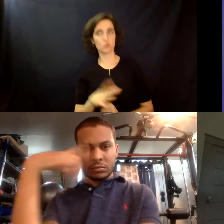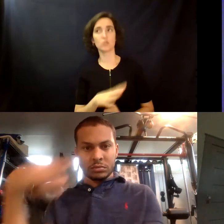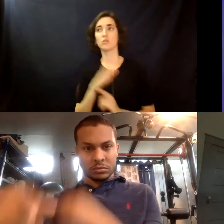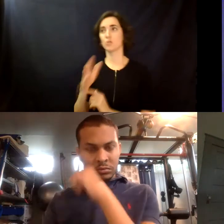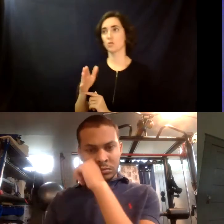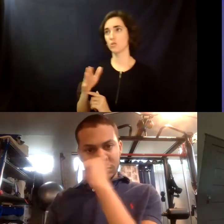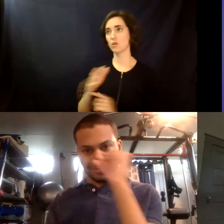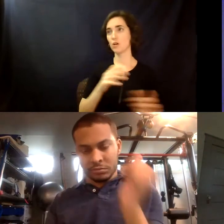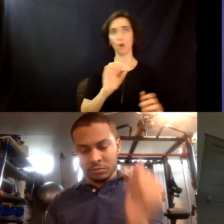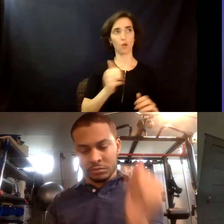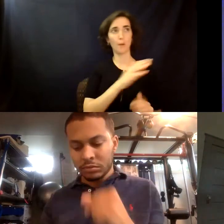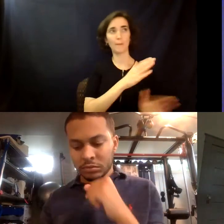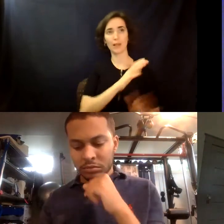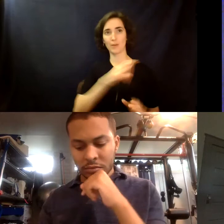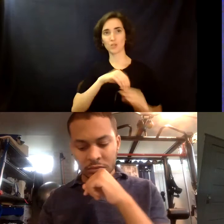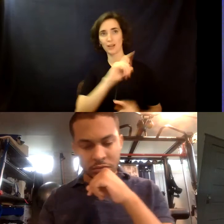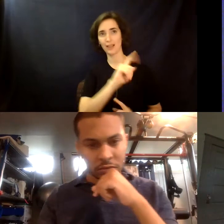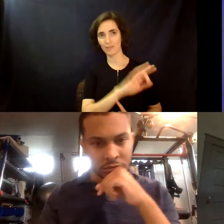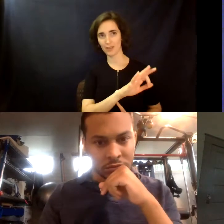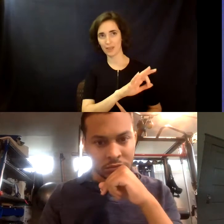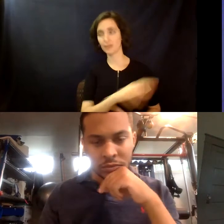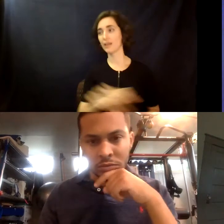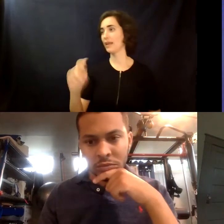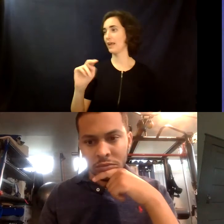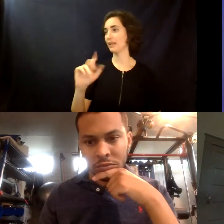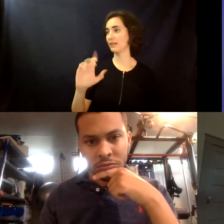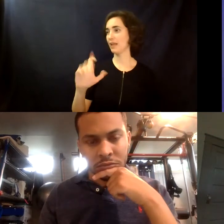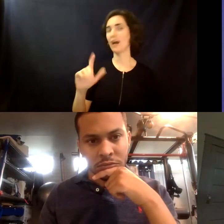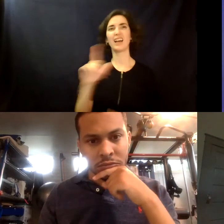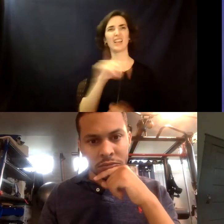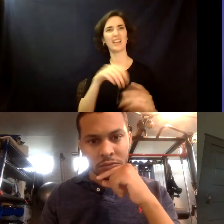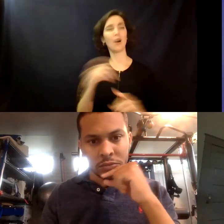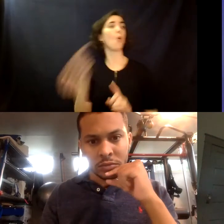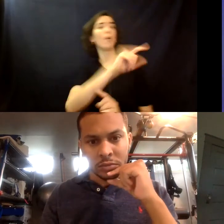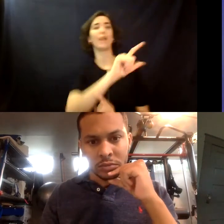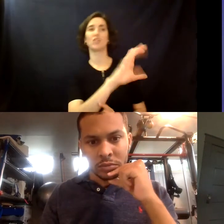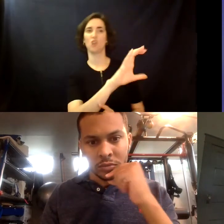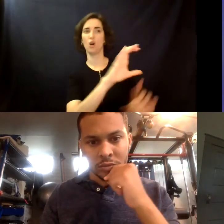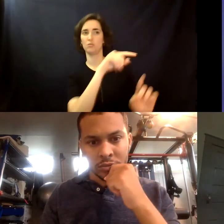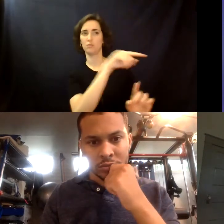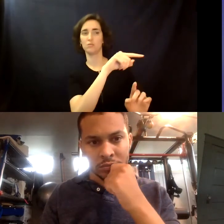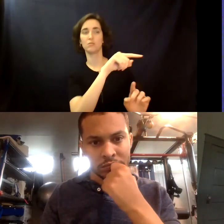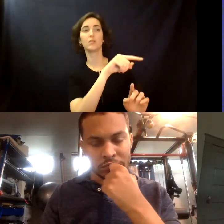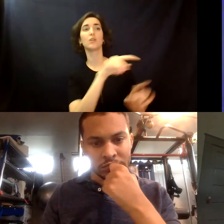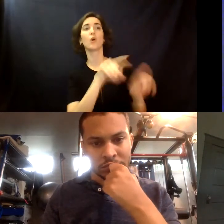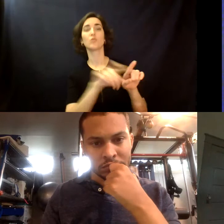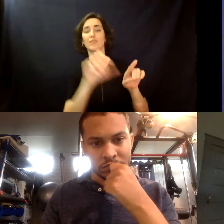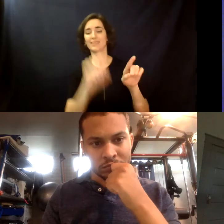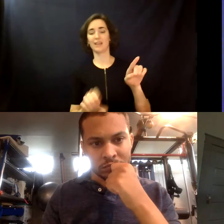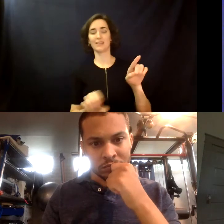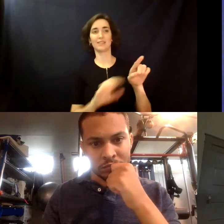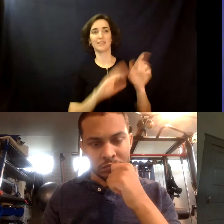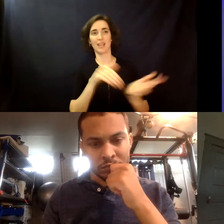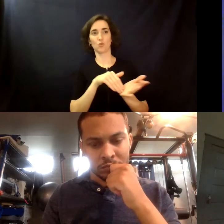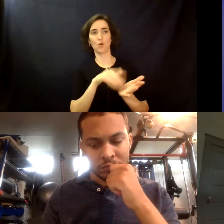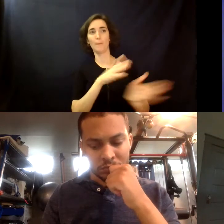in Lafayette, MCAL, which is in Lake Charles, and then we have South Central Planning Commission, and there's